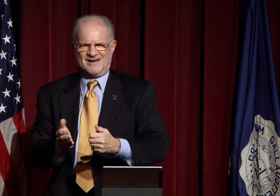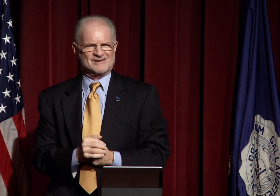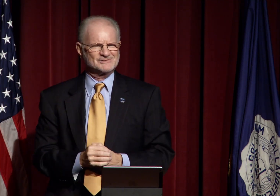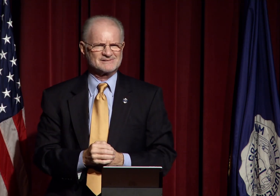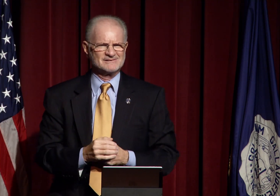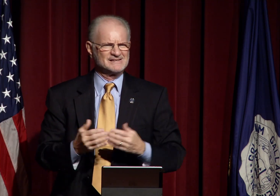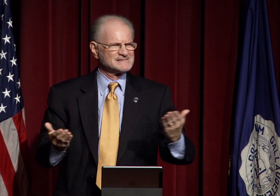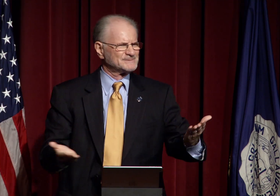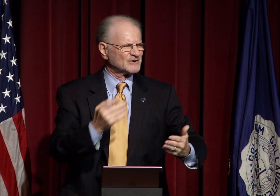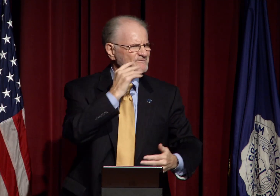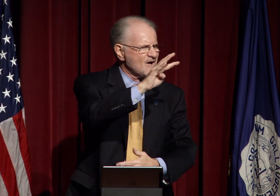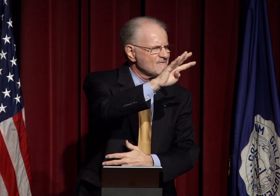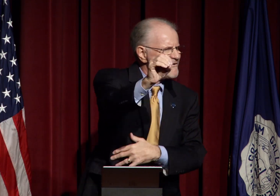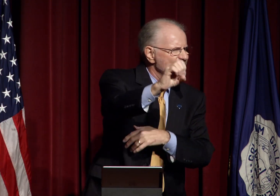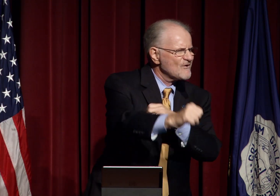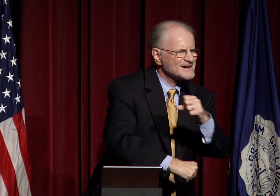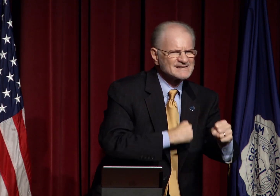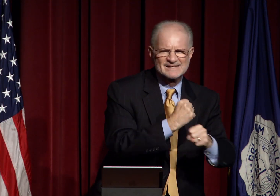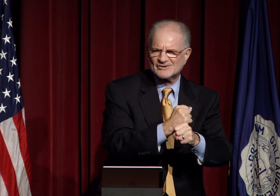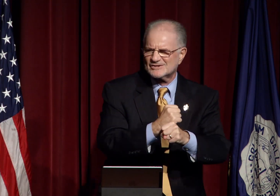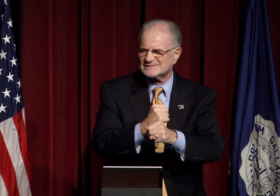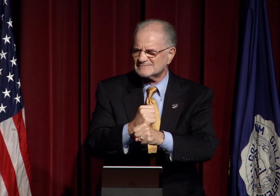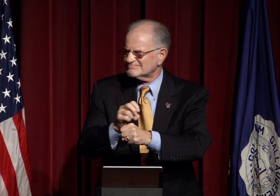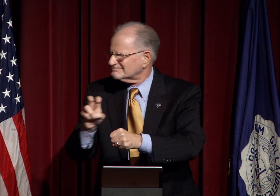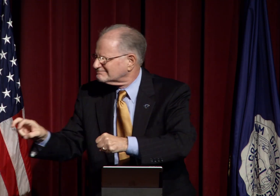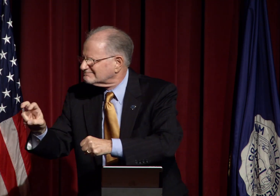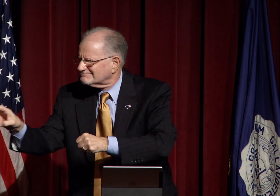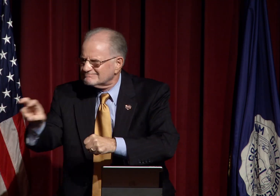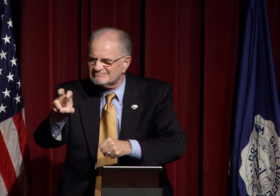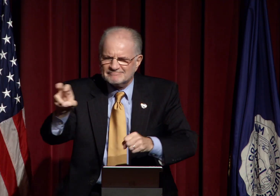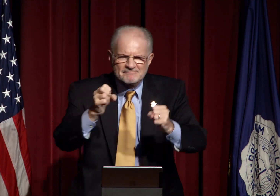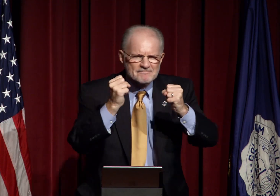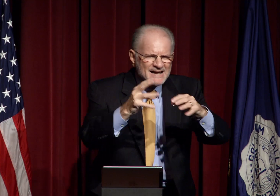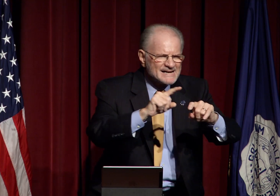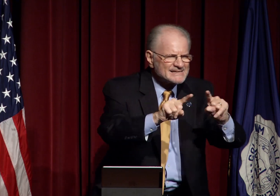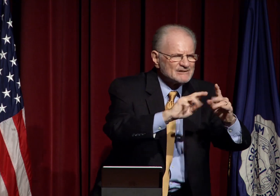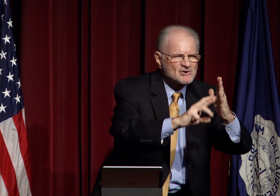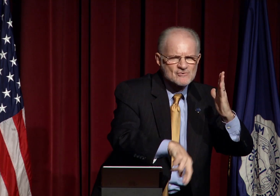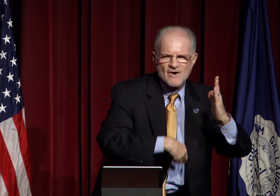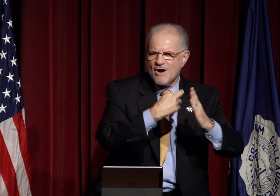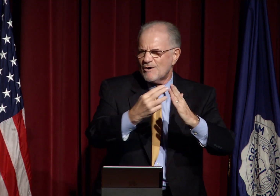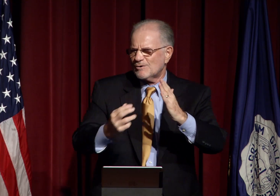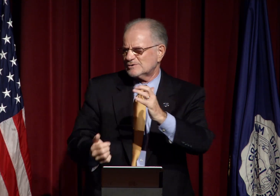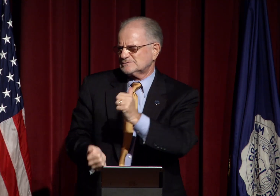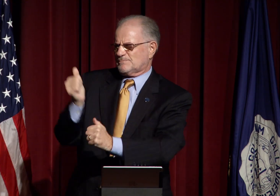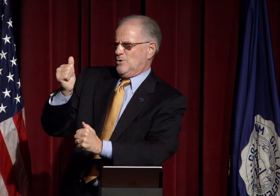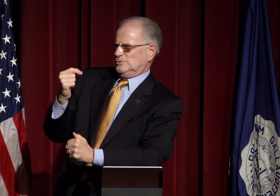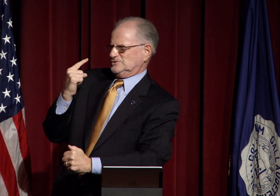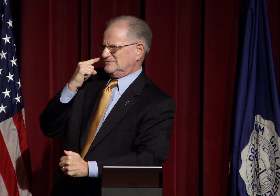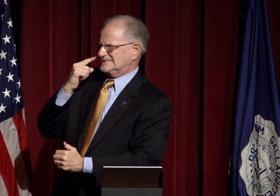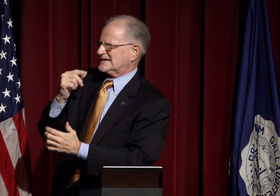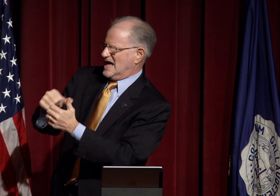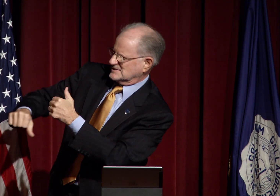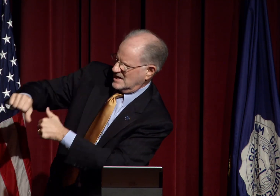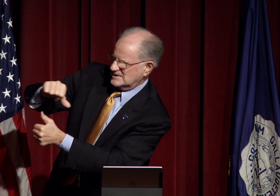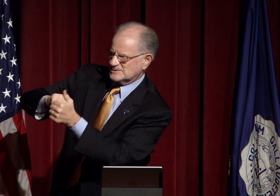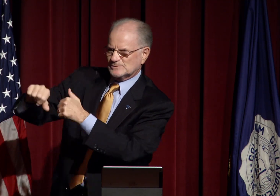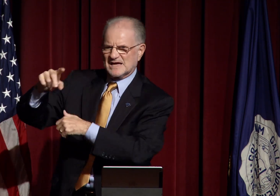She is certainly a person who needs no introduction. She has worked here for many years, some 40 years in a number of